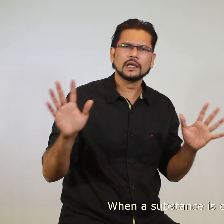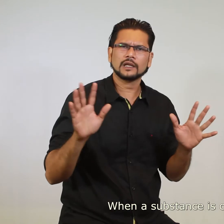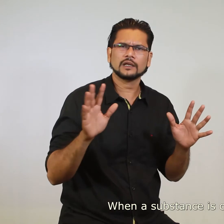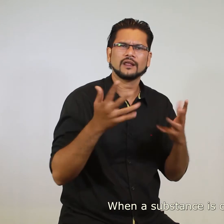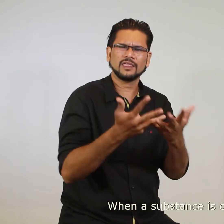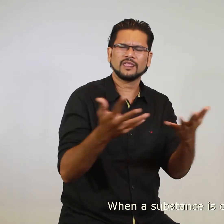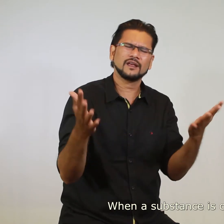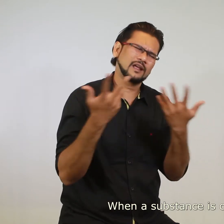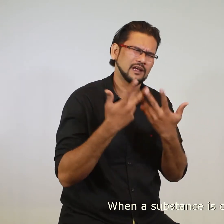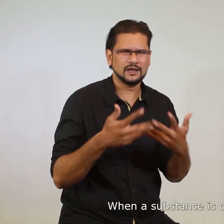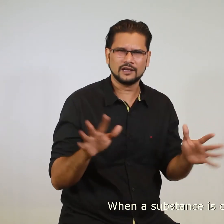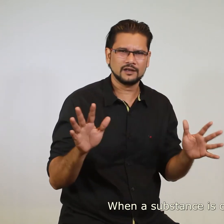When a substance is cooled,